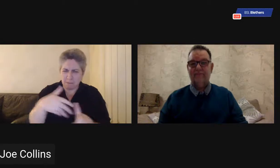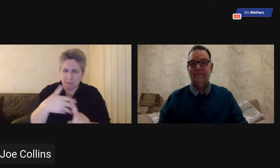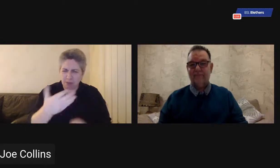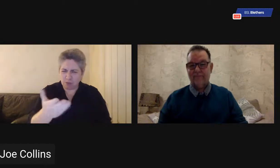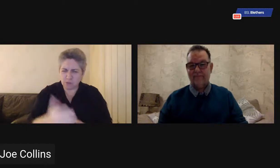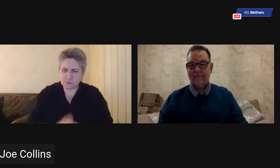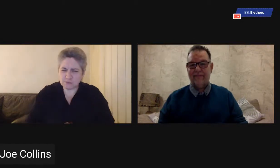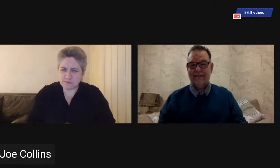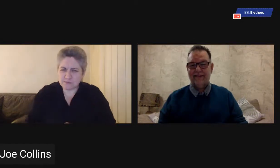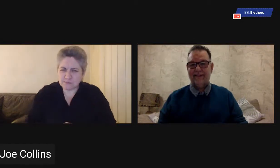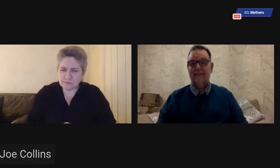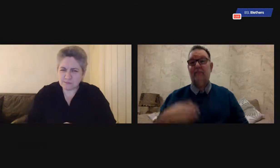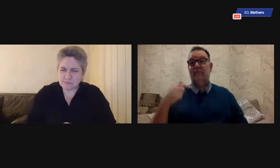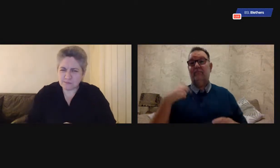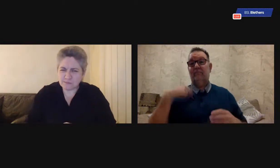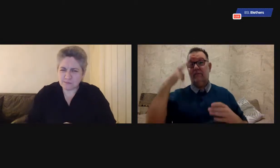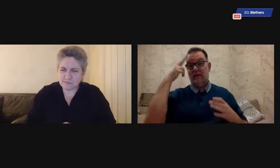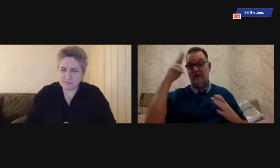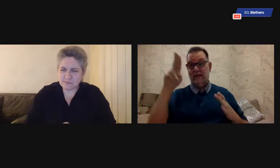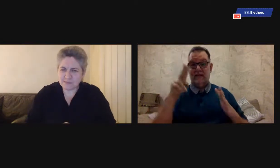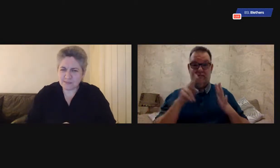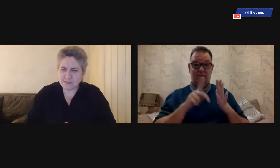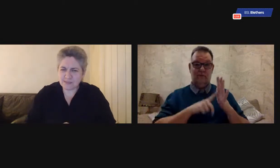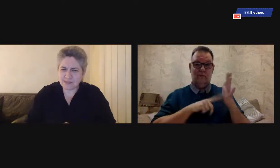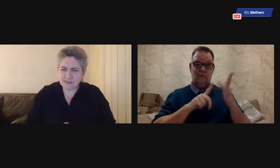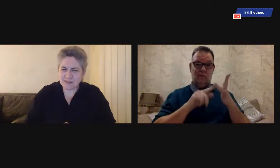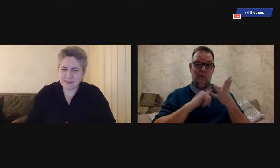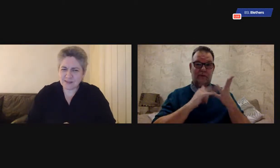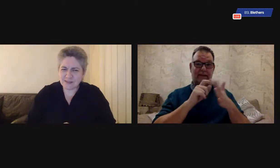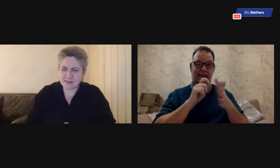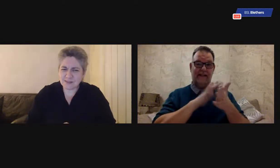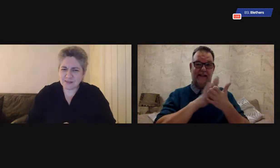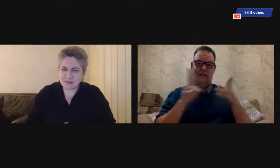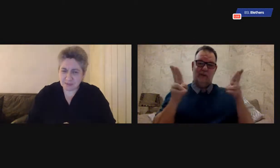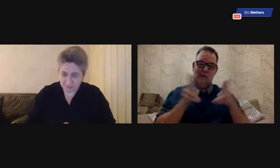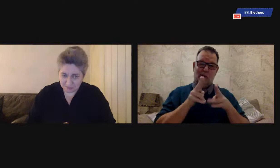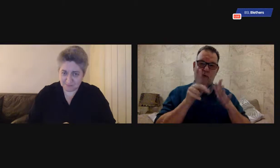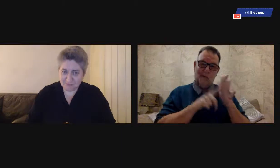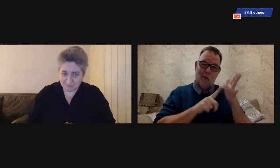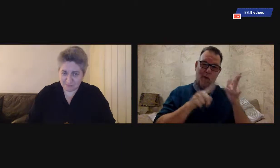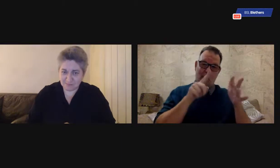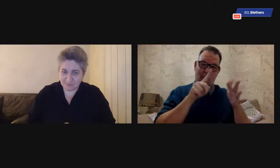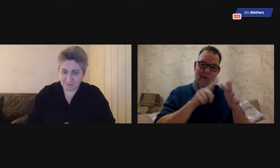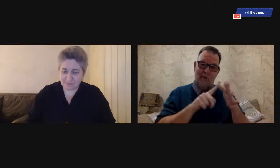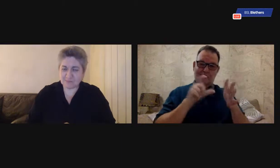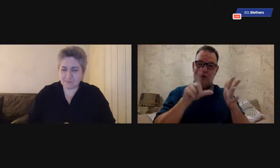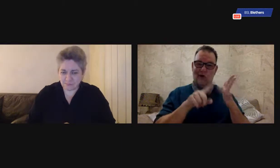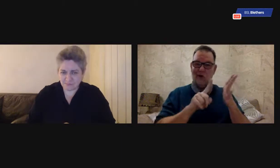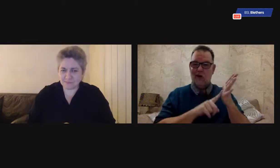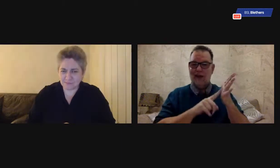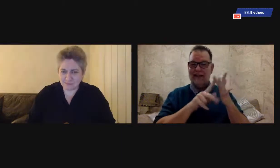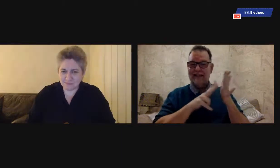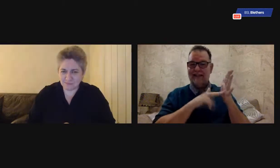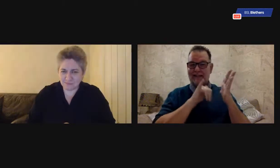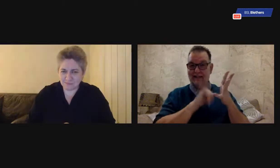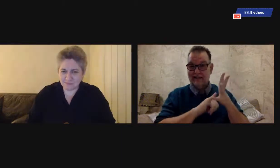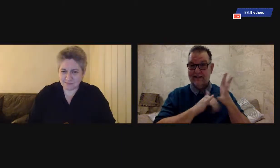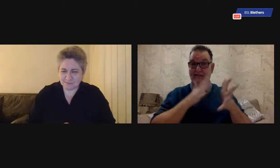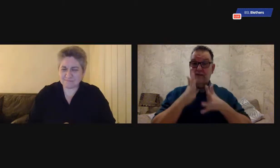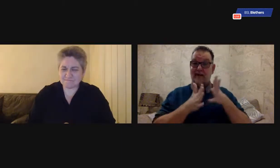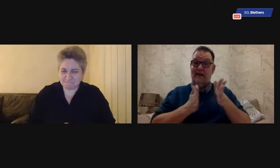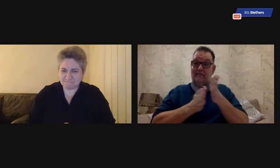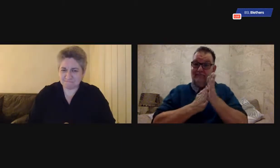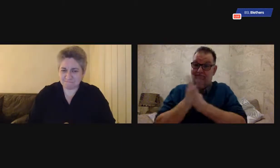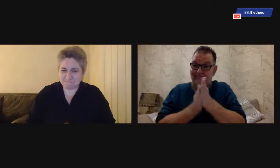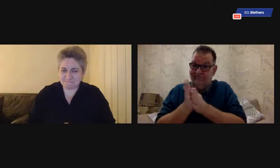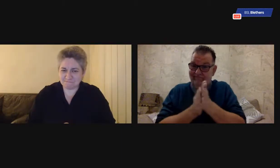yourself. Where are you from? Just a wee background about you, Joe. Well, my name is Joseph, but they call me Joe for short.